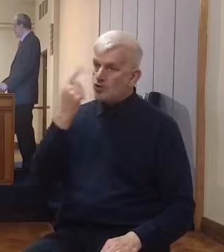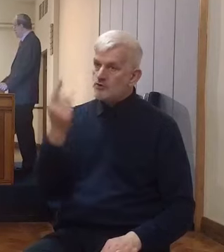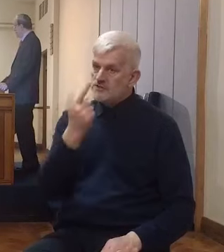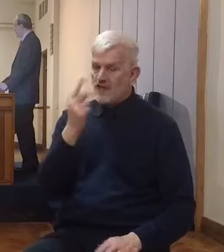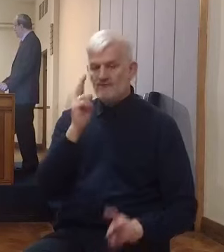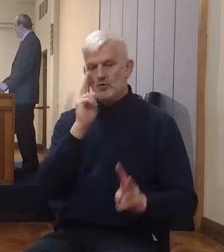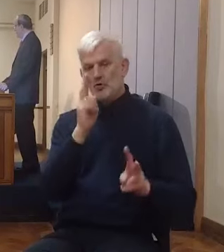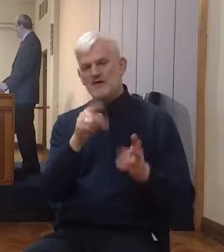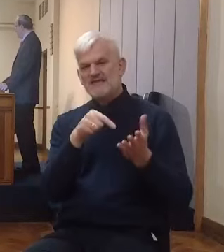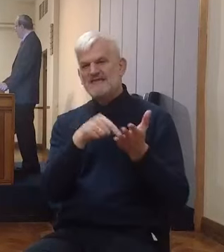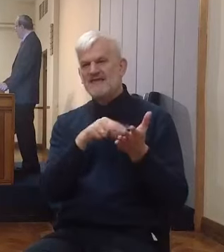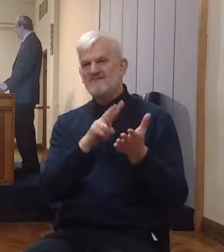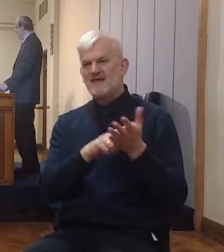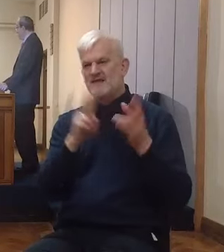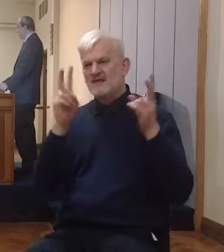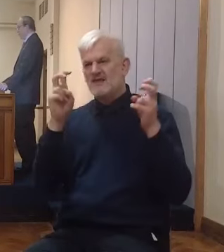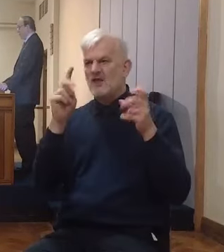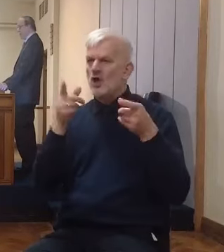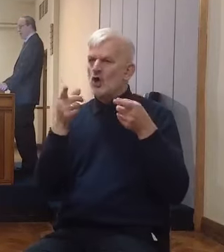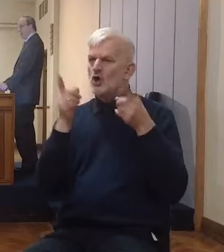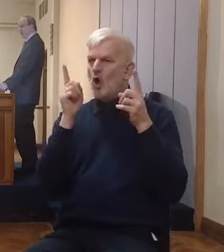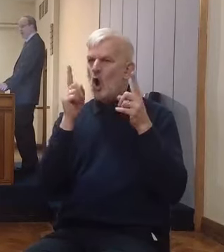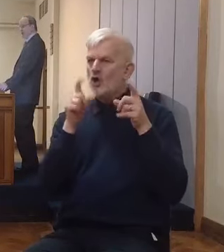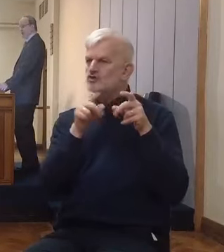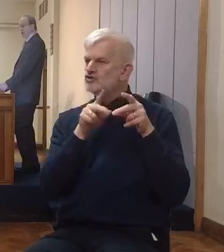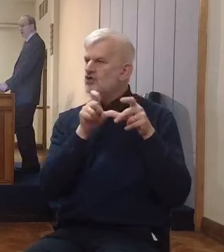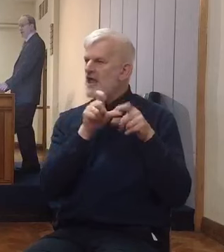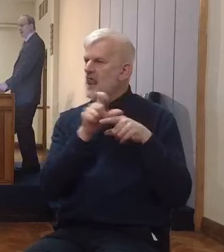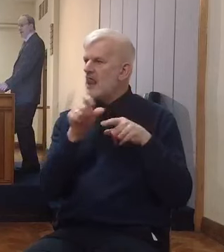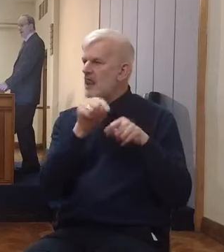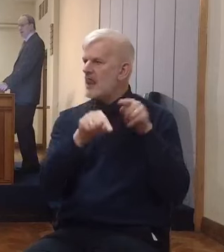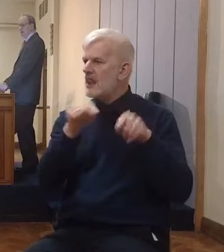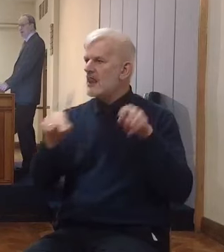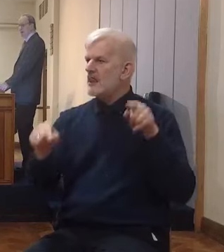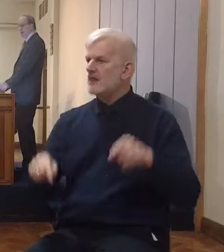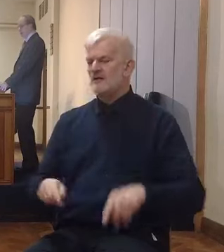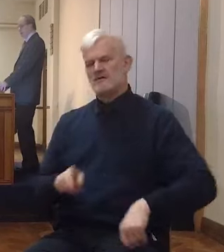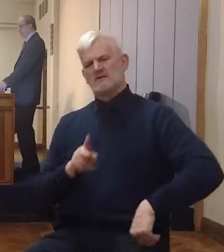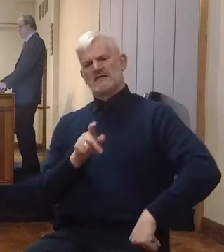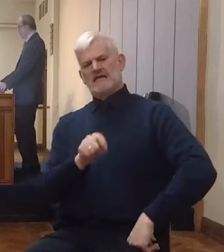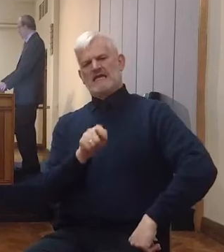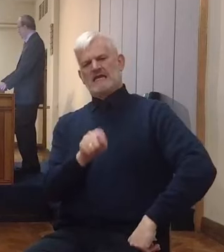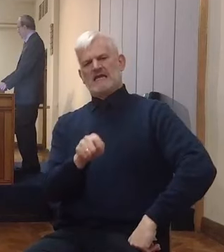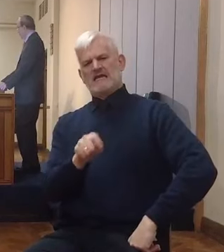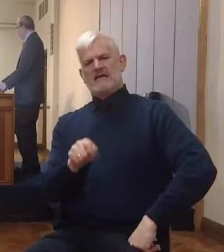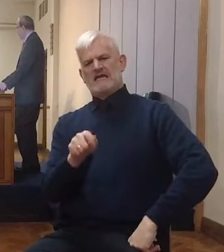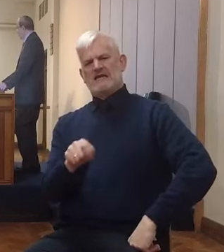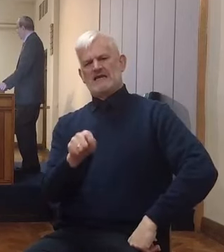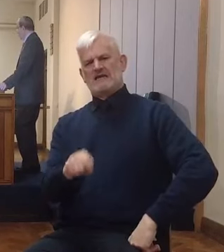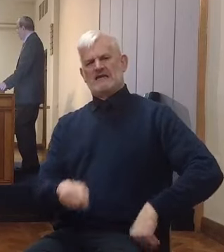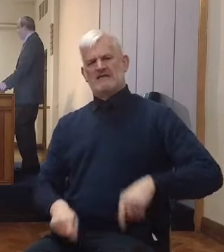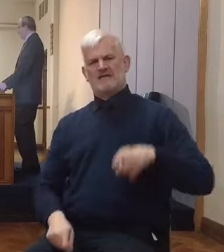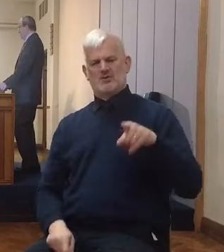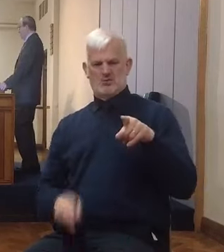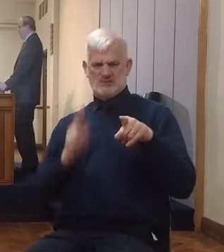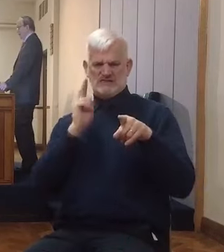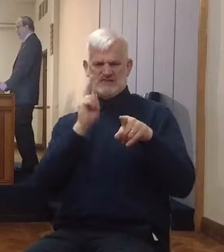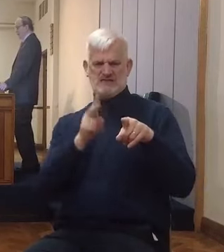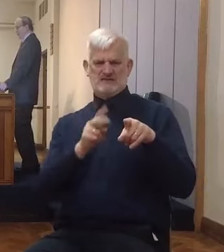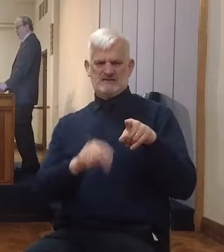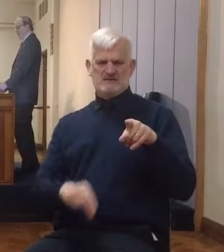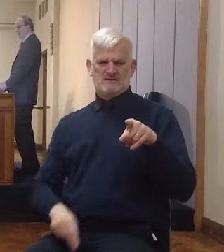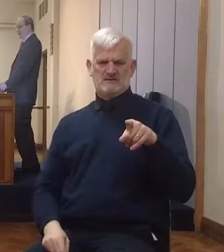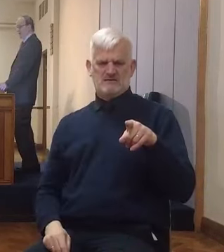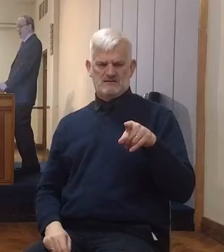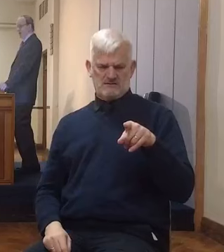television to see all these preachers of, I speak as an old man, but preachers of